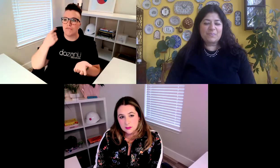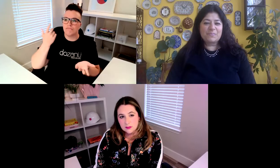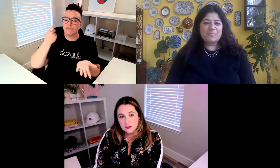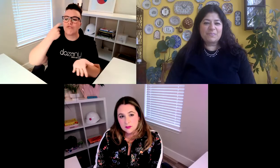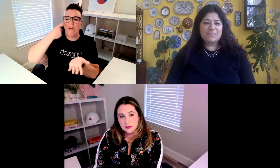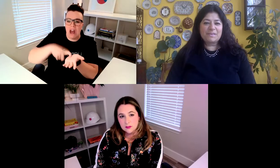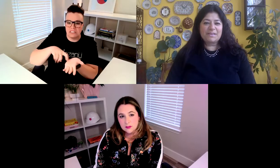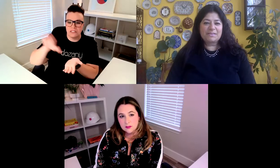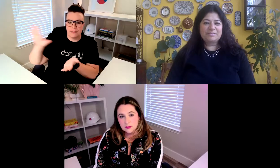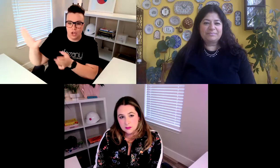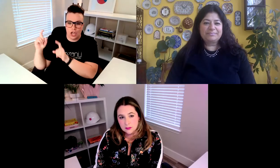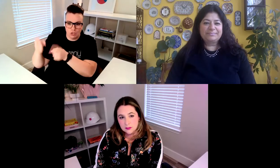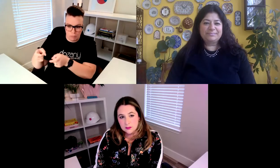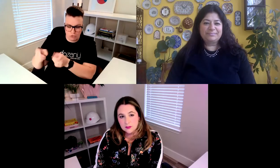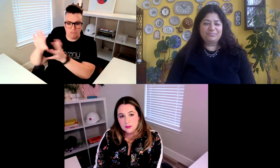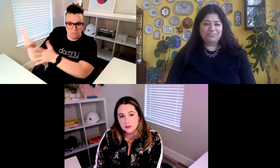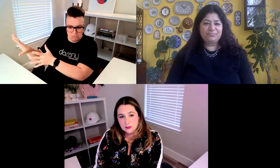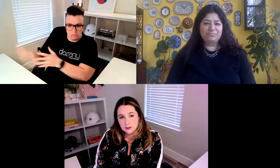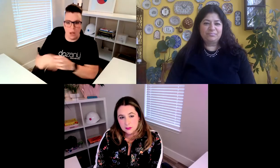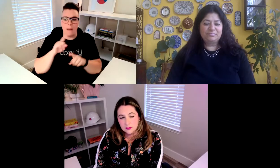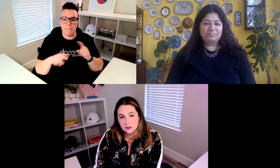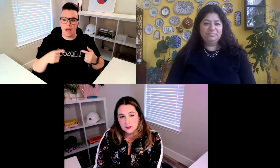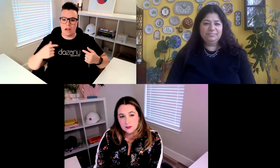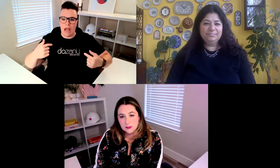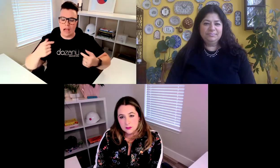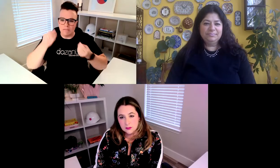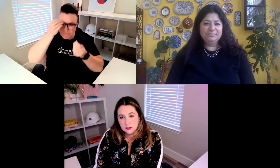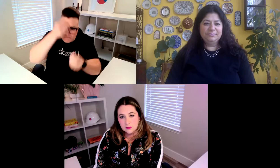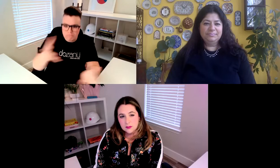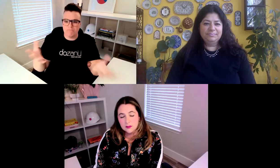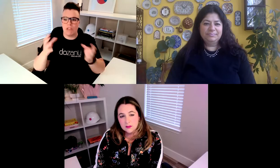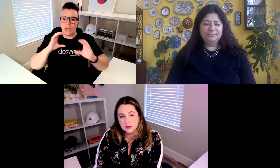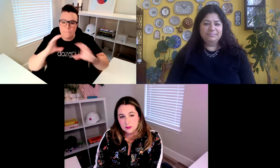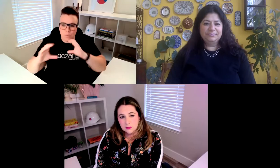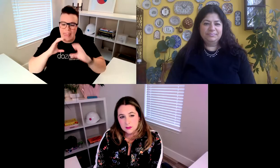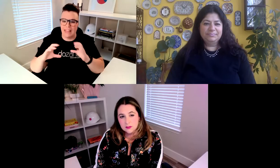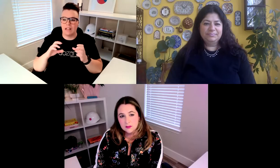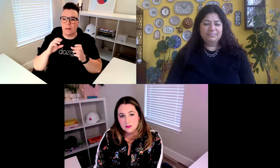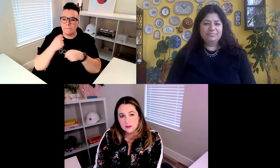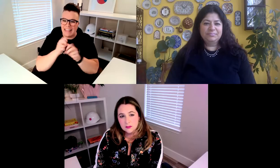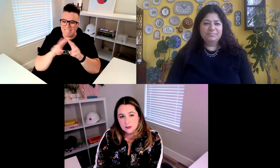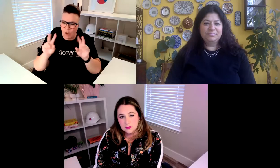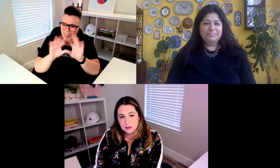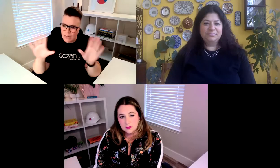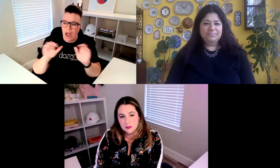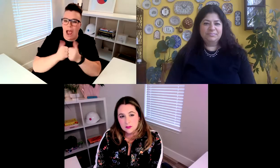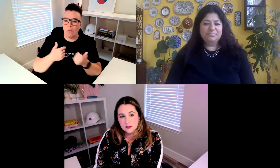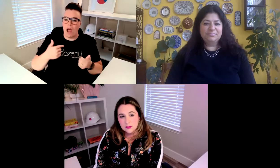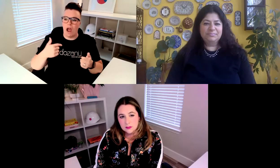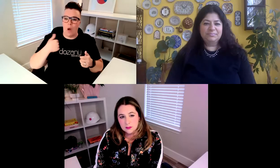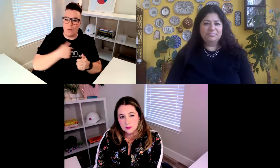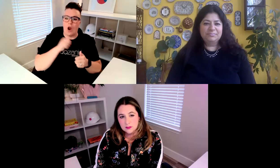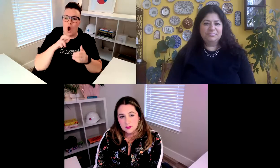ahead in the industry and to really recognize that that's what's missing. I mean, we can still recognize the contribution of men, but we